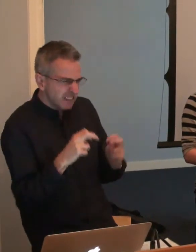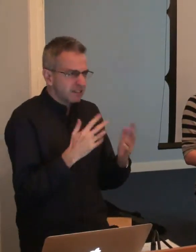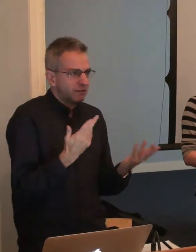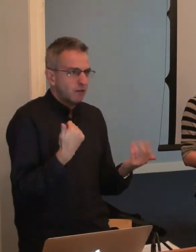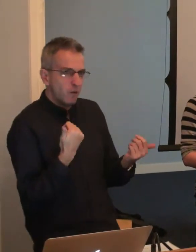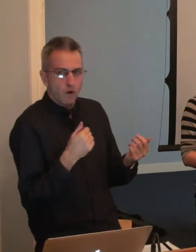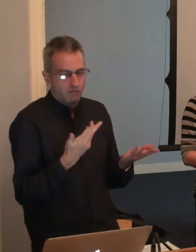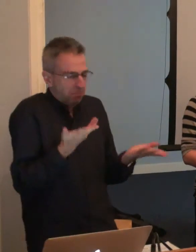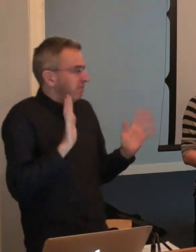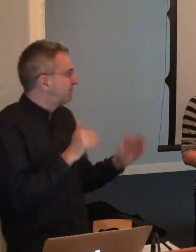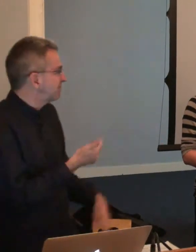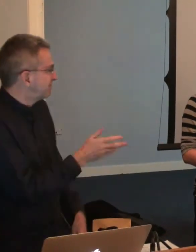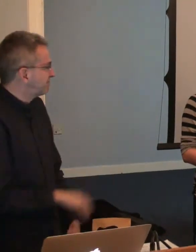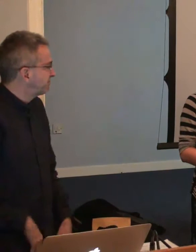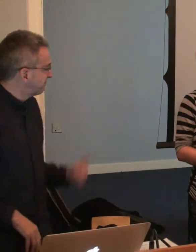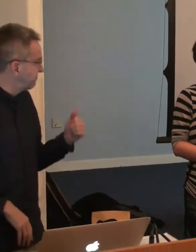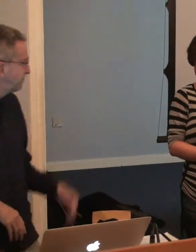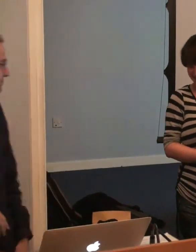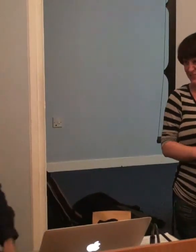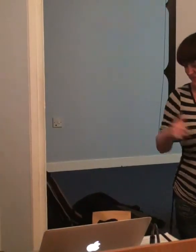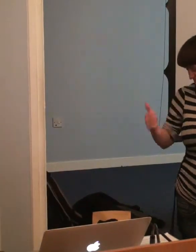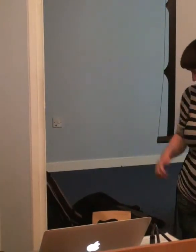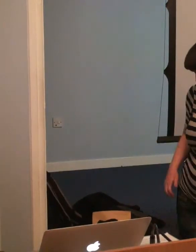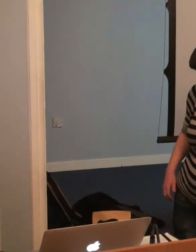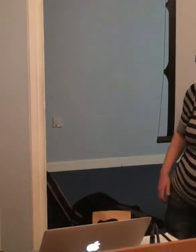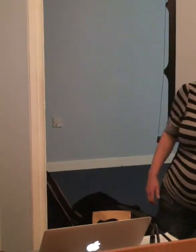worry. Just keep thinking about it and contribute online if you can.